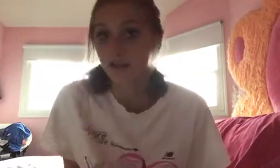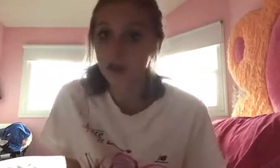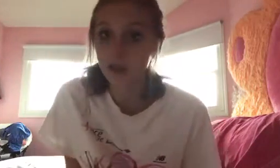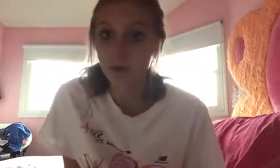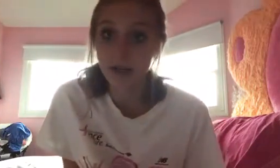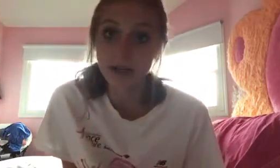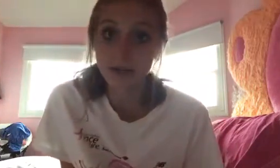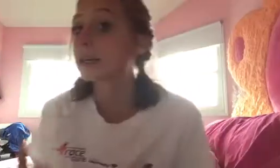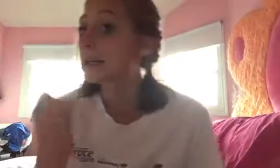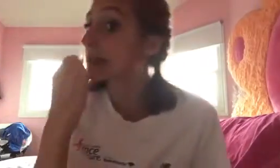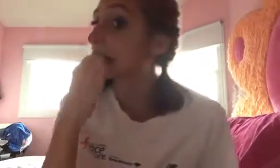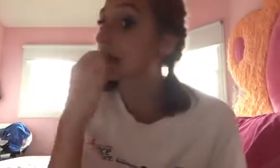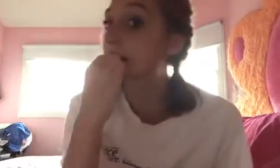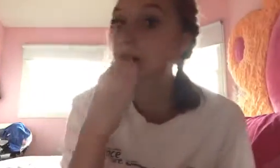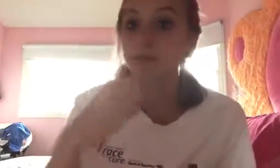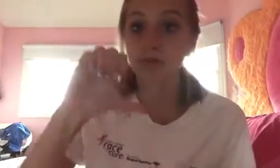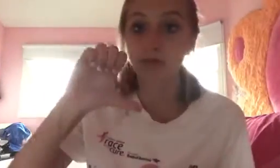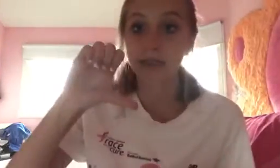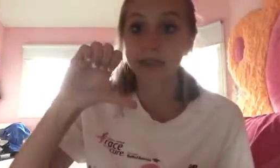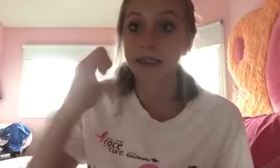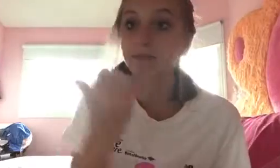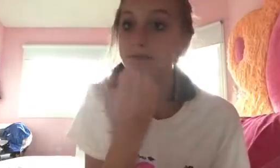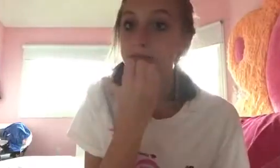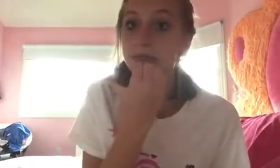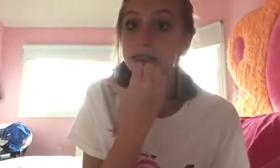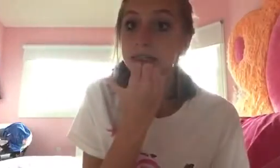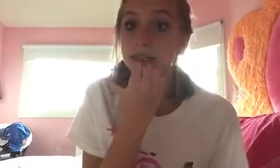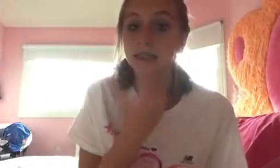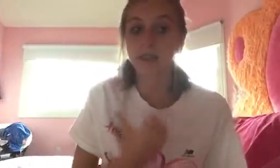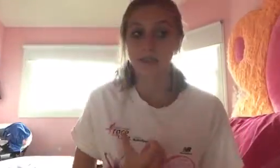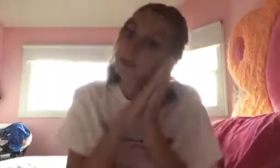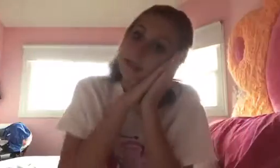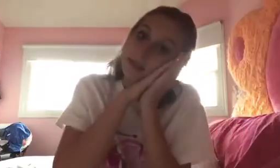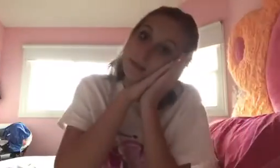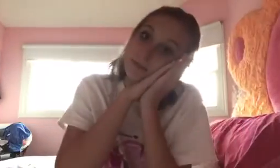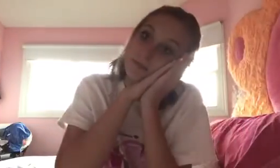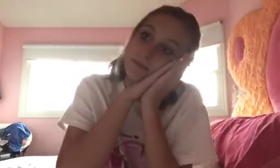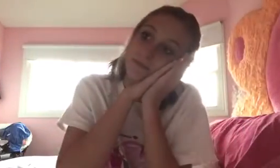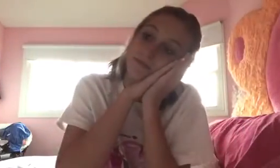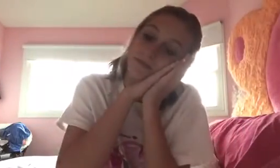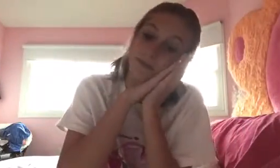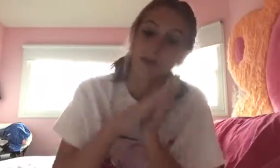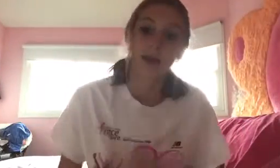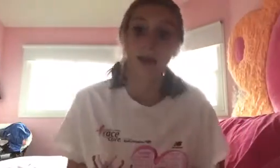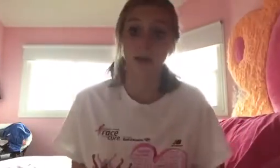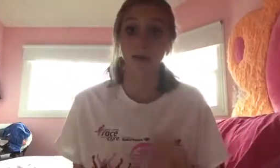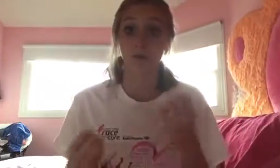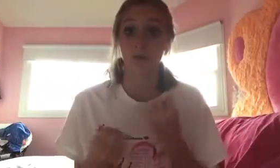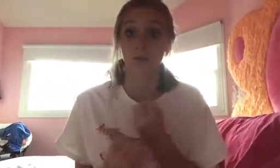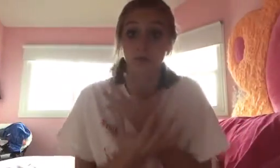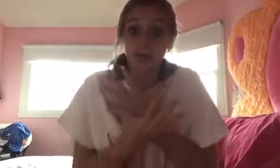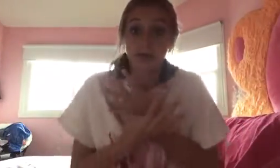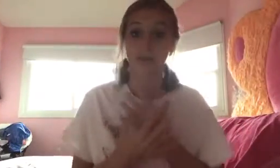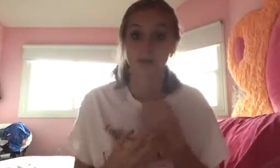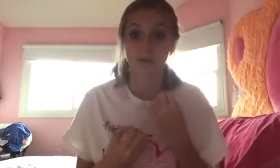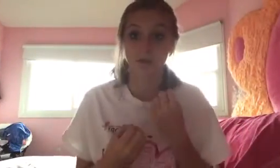whatever you want to do. Eat, do an E. Eat, sleep. and breathe. So it's